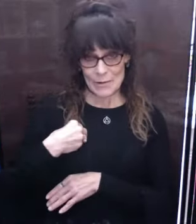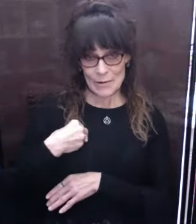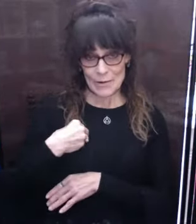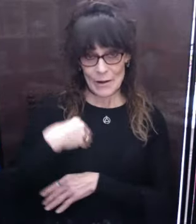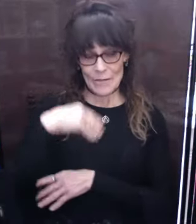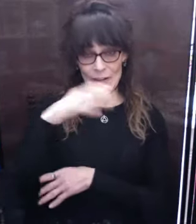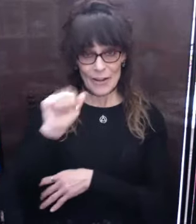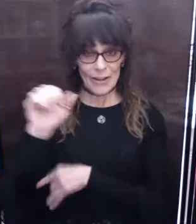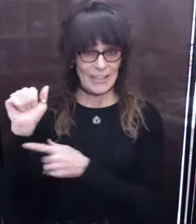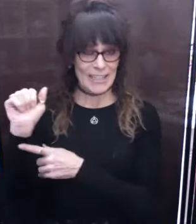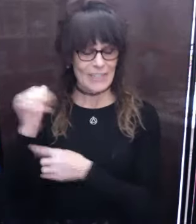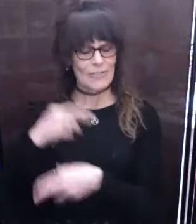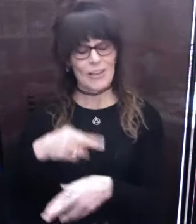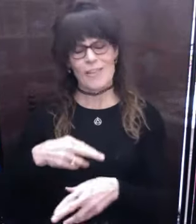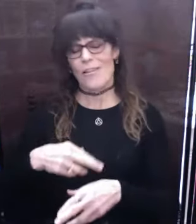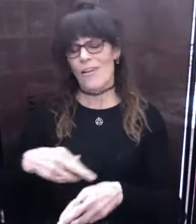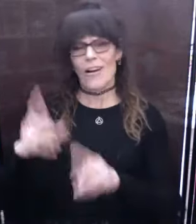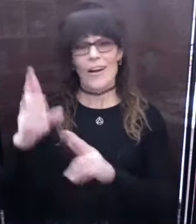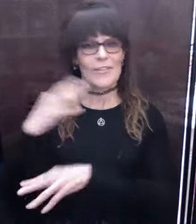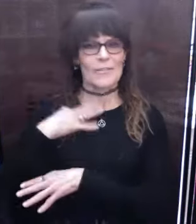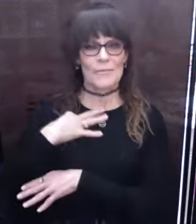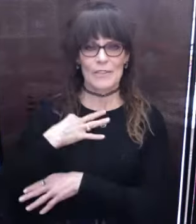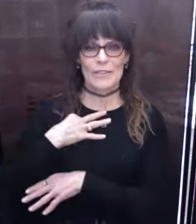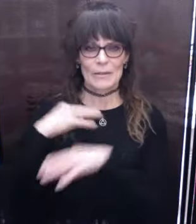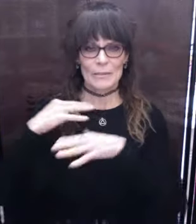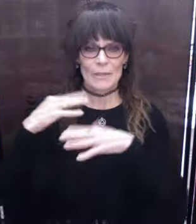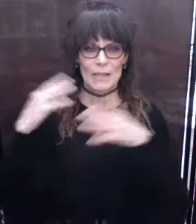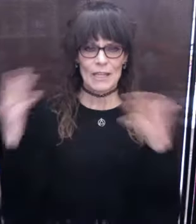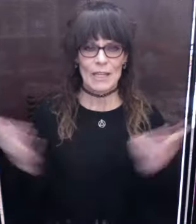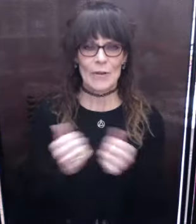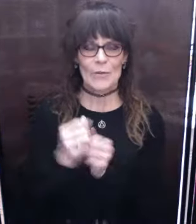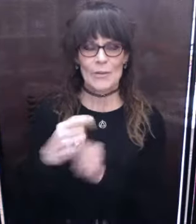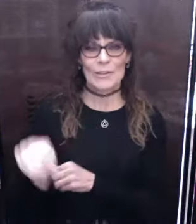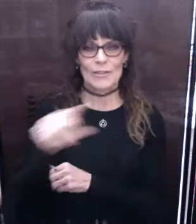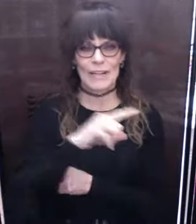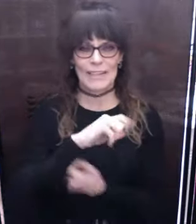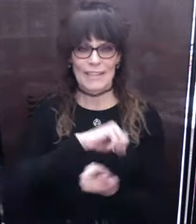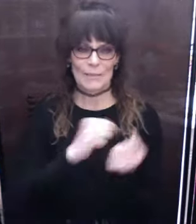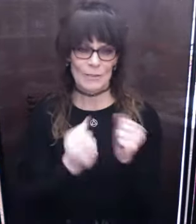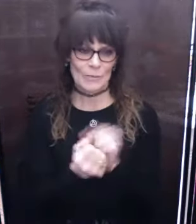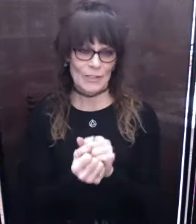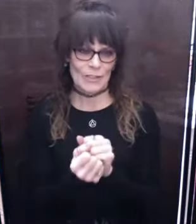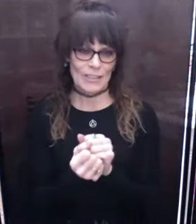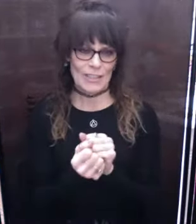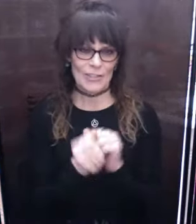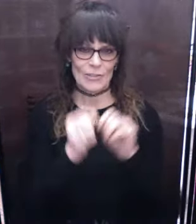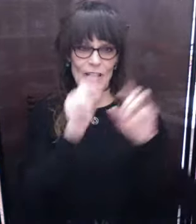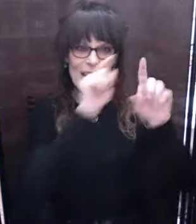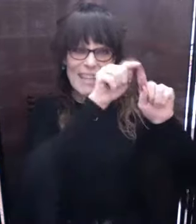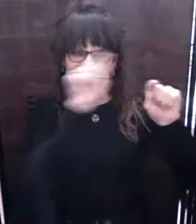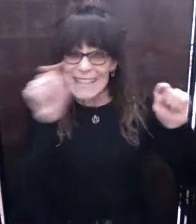honor and a privilege to be here with you guys today. I'm just switching myself over here to gallery view so I can see as many of you as possible.